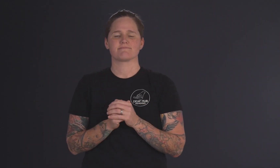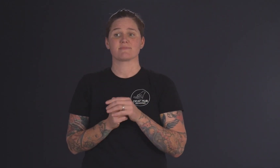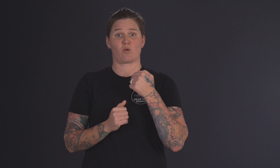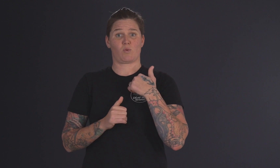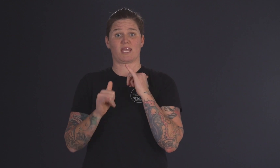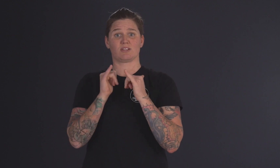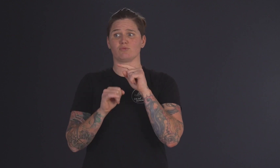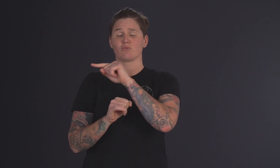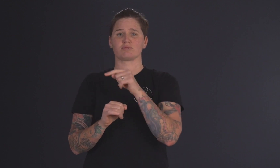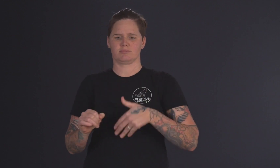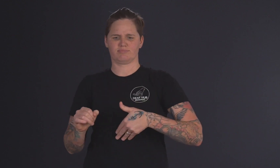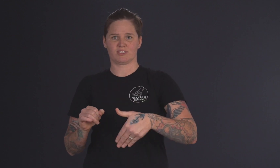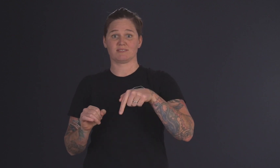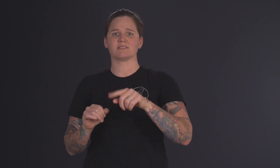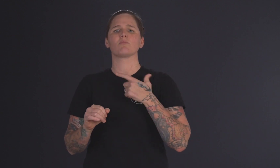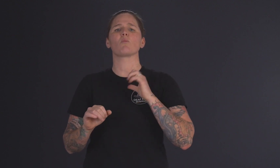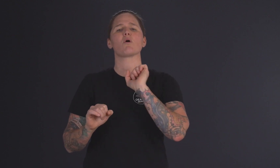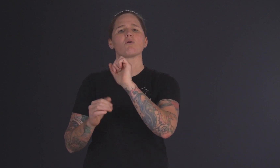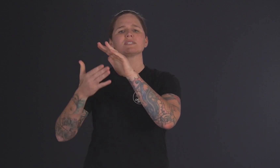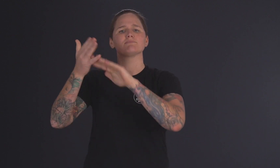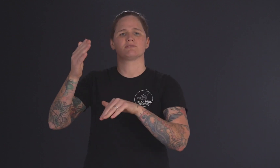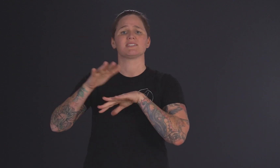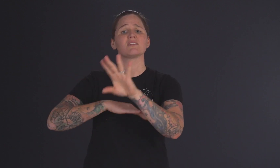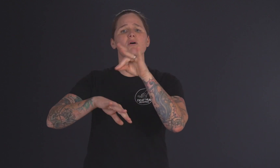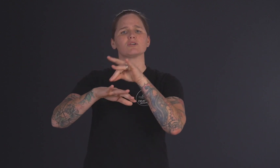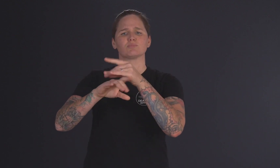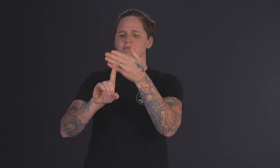story of her experience in hospital while she was pregnant with her child.